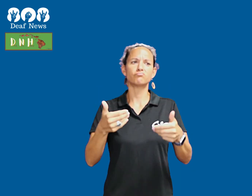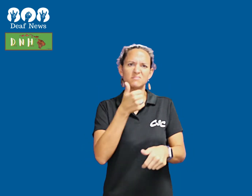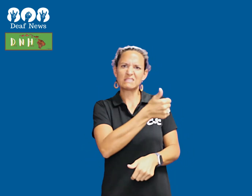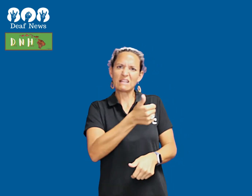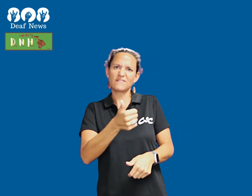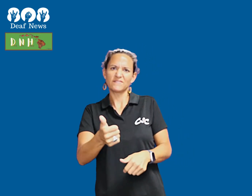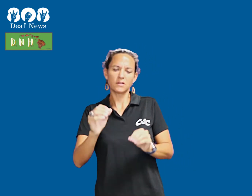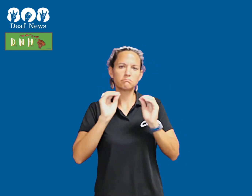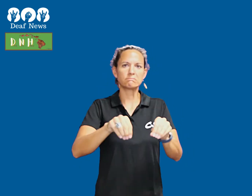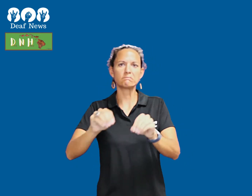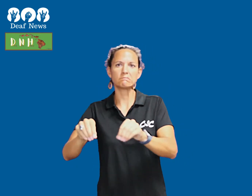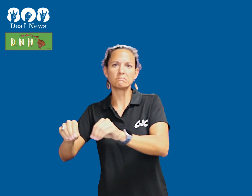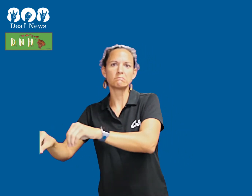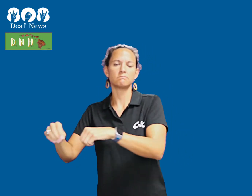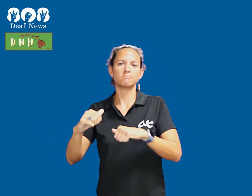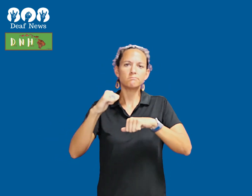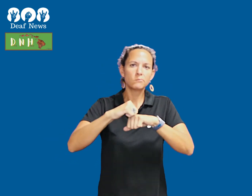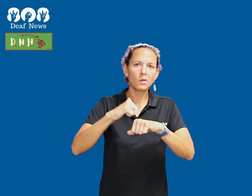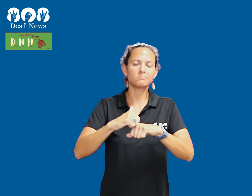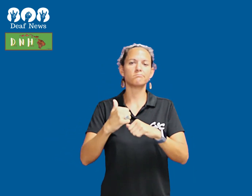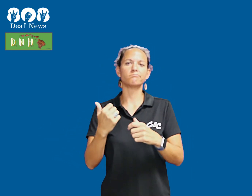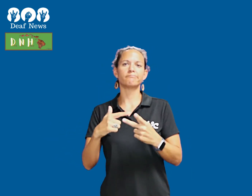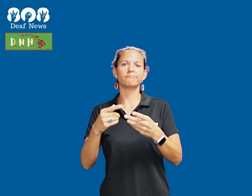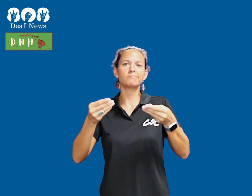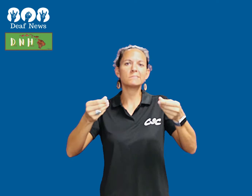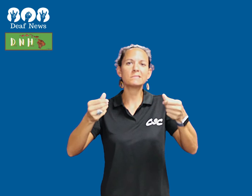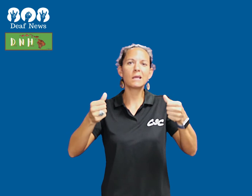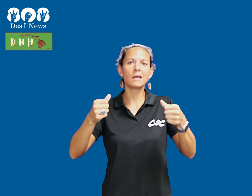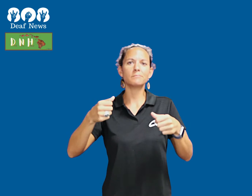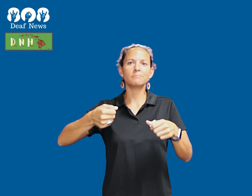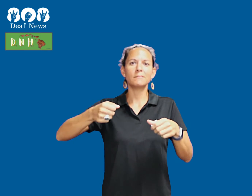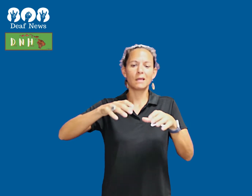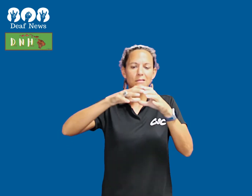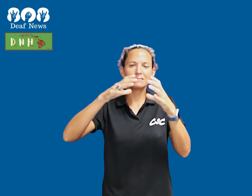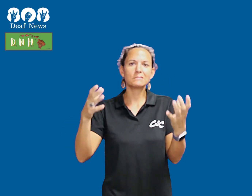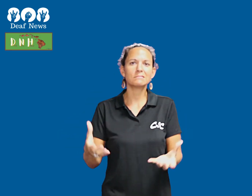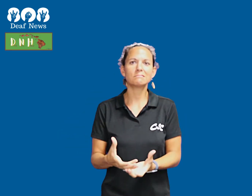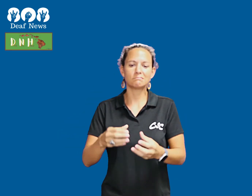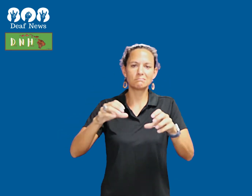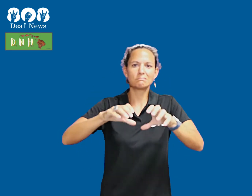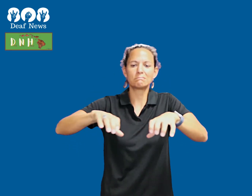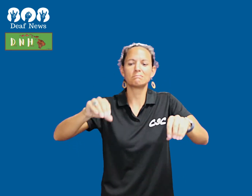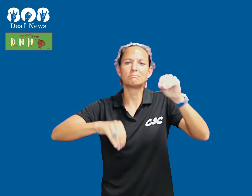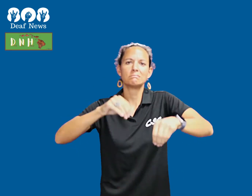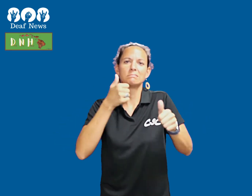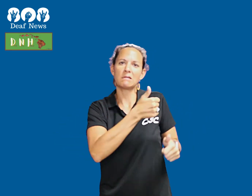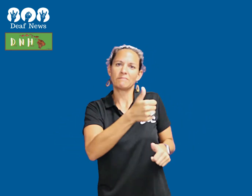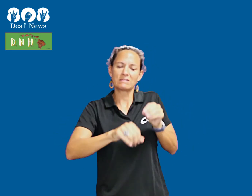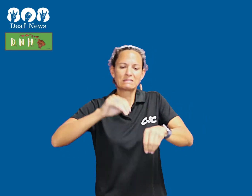Homeowners decided to do their own thing. They laid down rocks, sandbags, in hopes to stop the ocean from